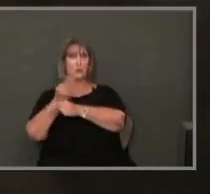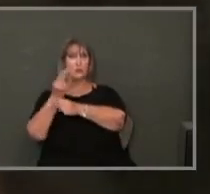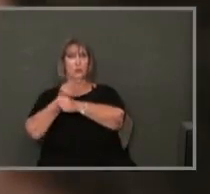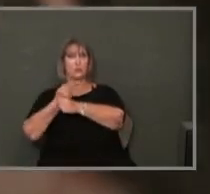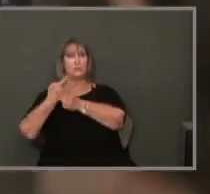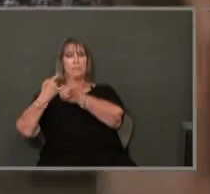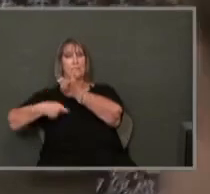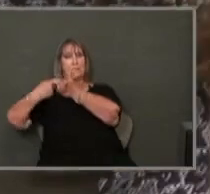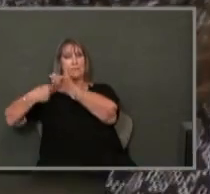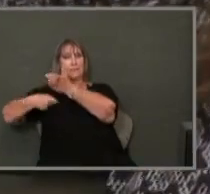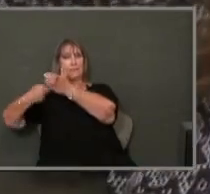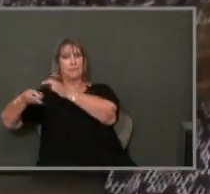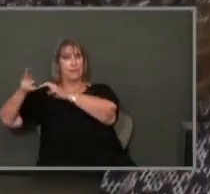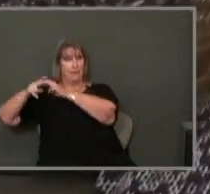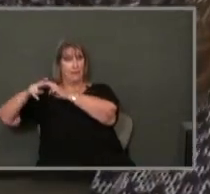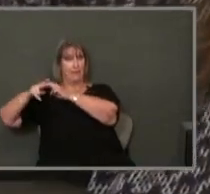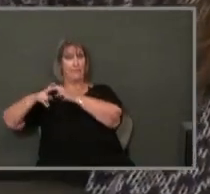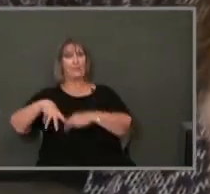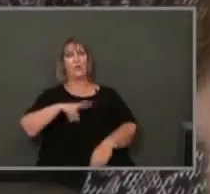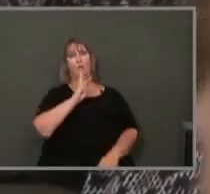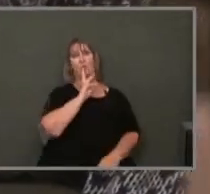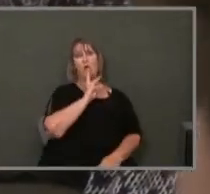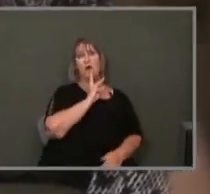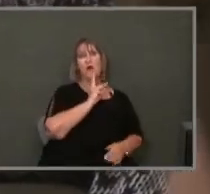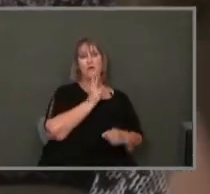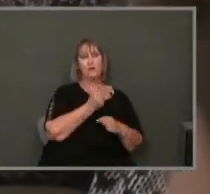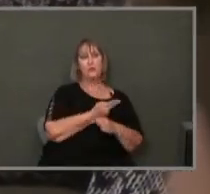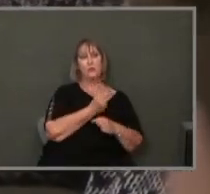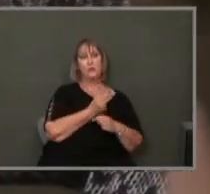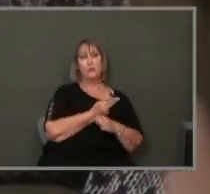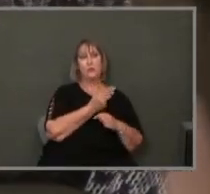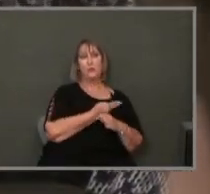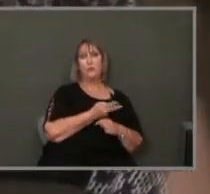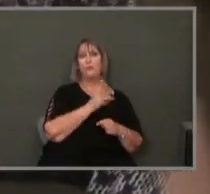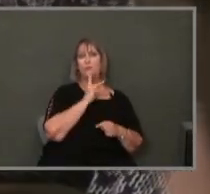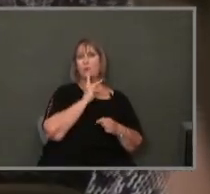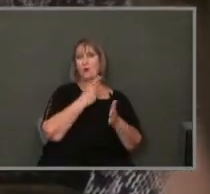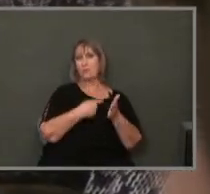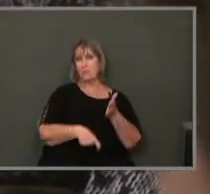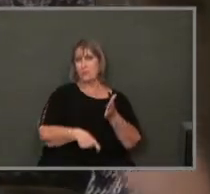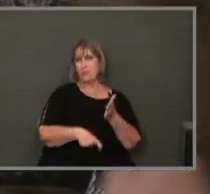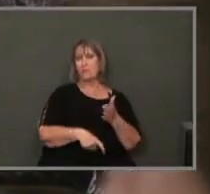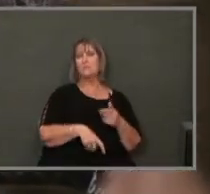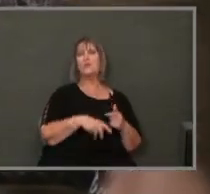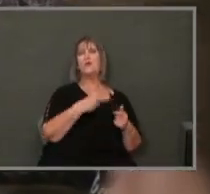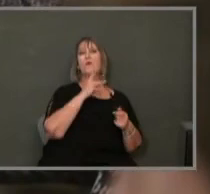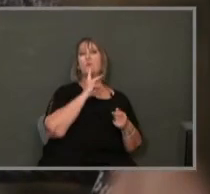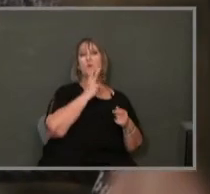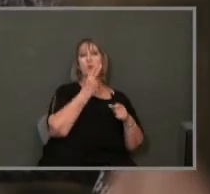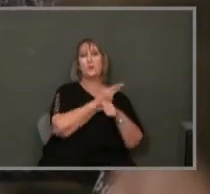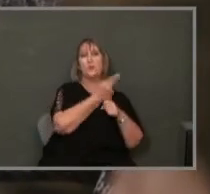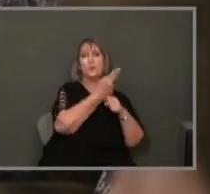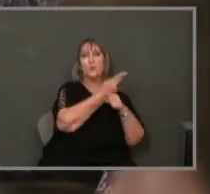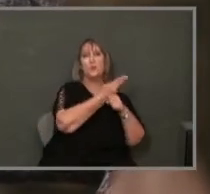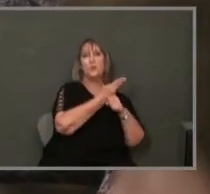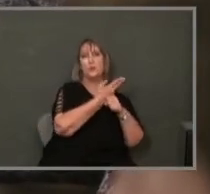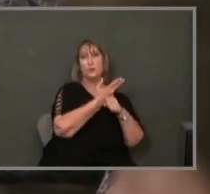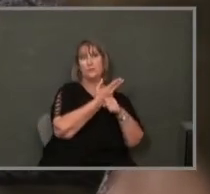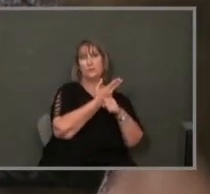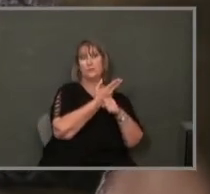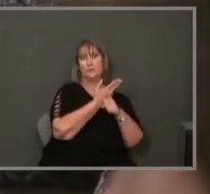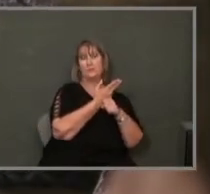pay. And I'm sure you remember some Express News stories in which there are people who use 1